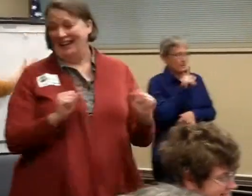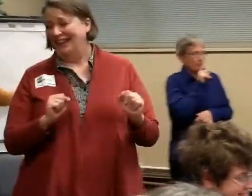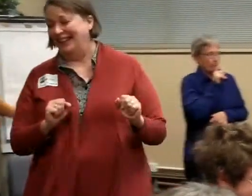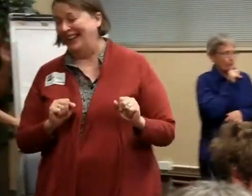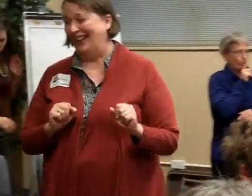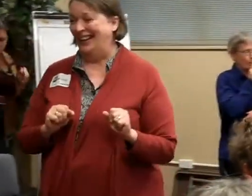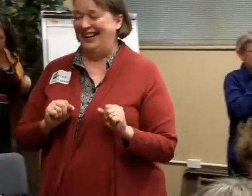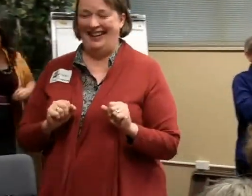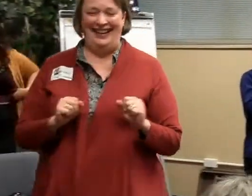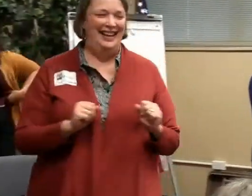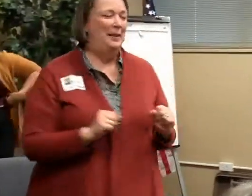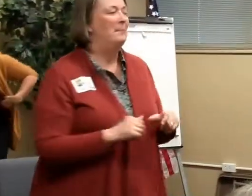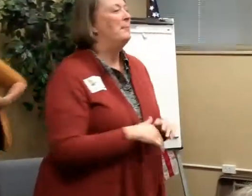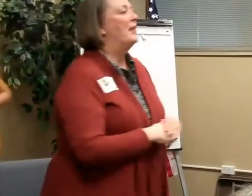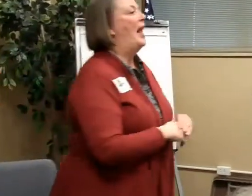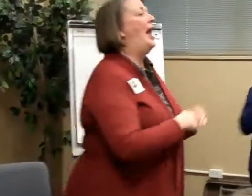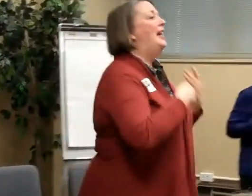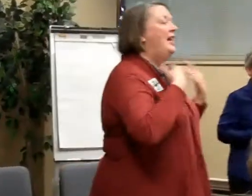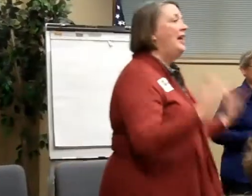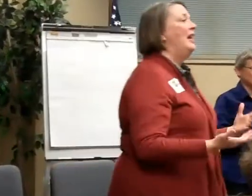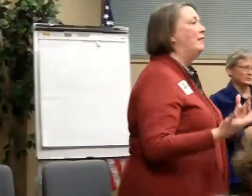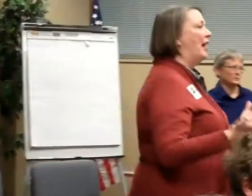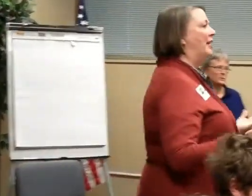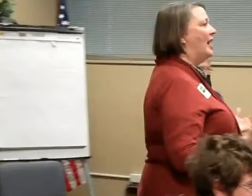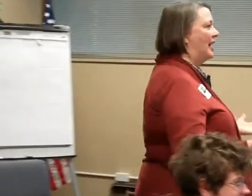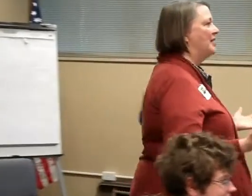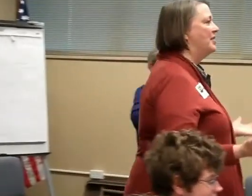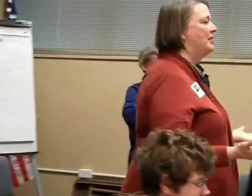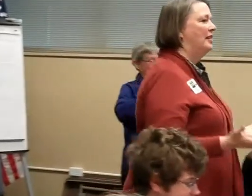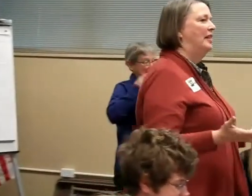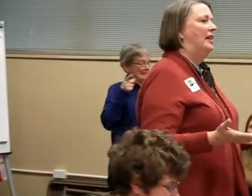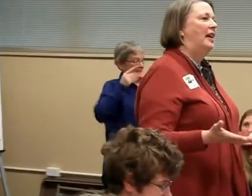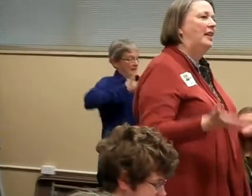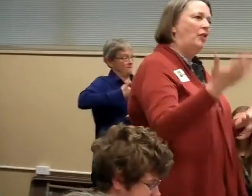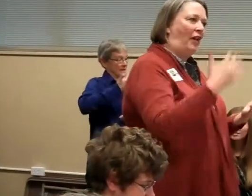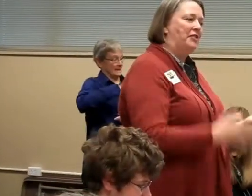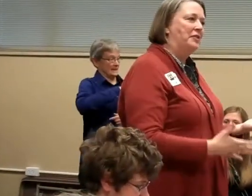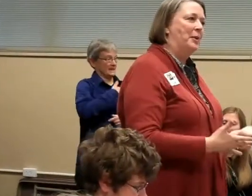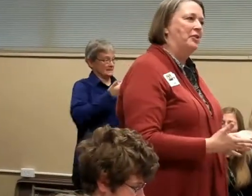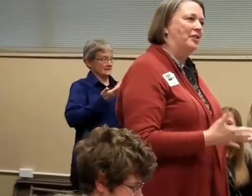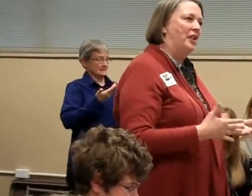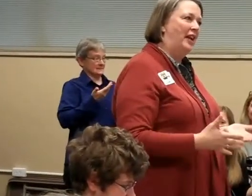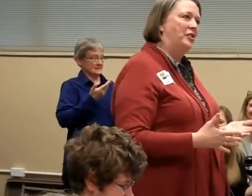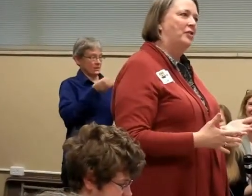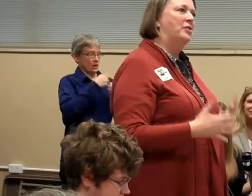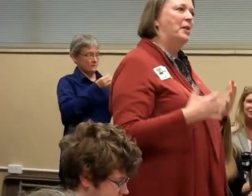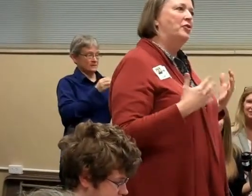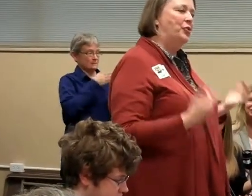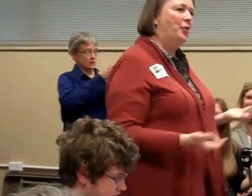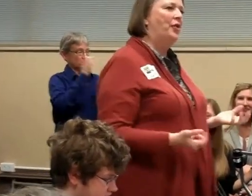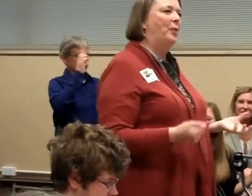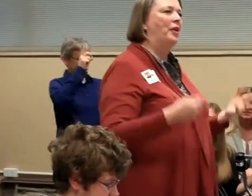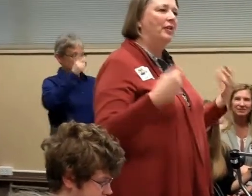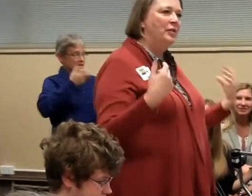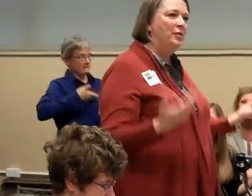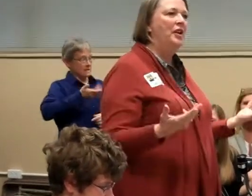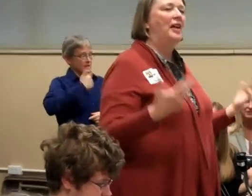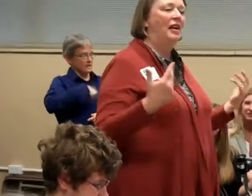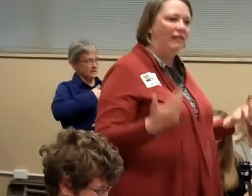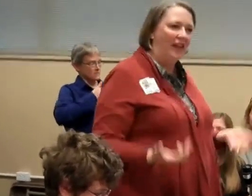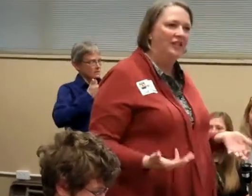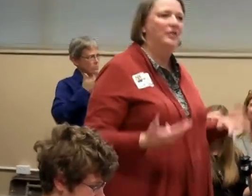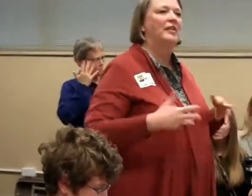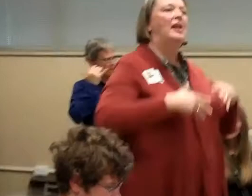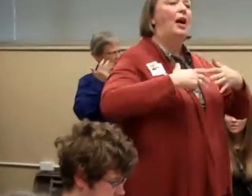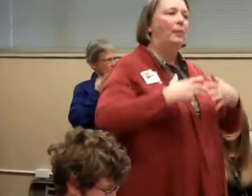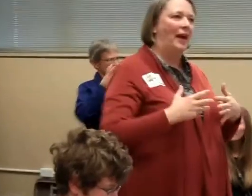you that. And he invited us in the Office of Special Education to make sure that we're